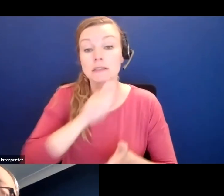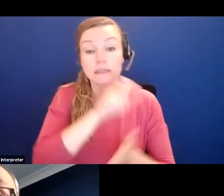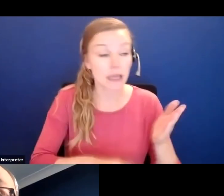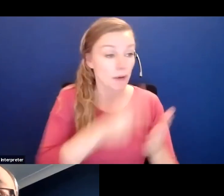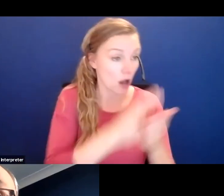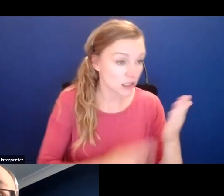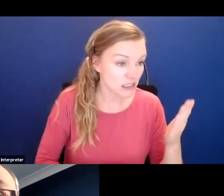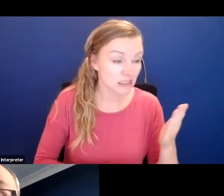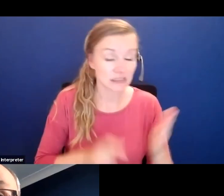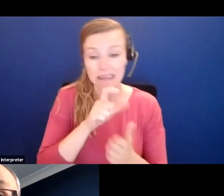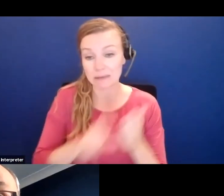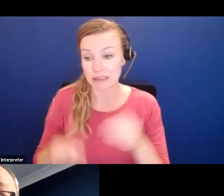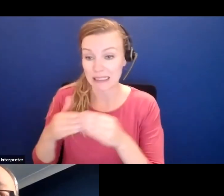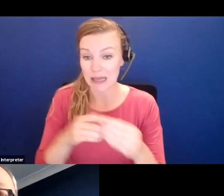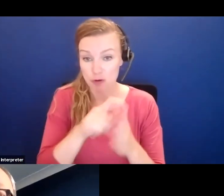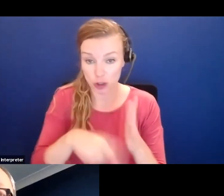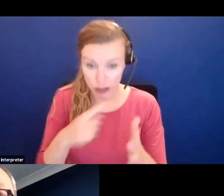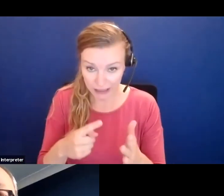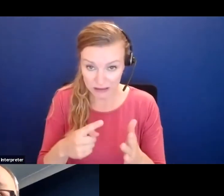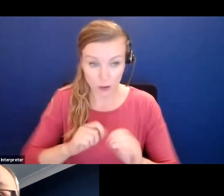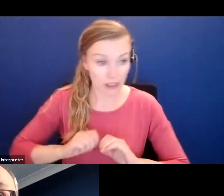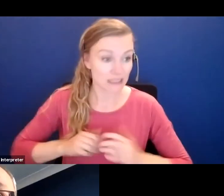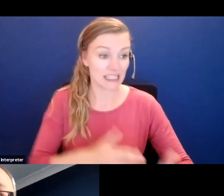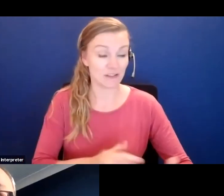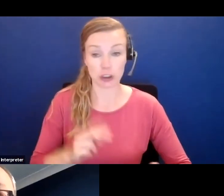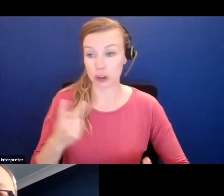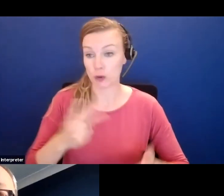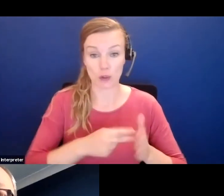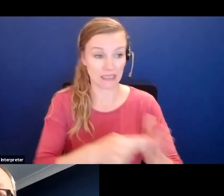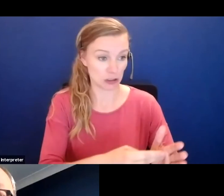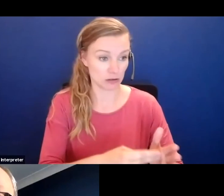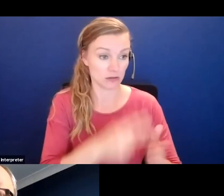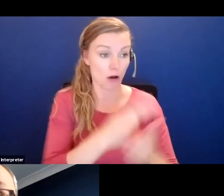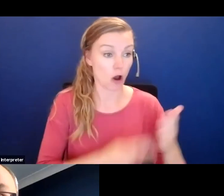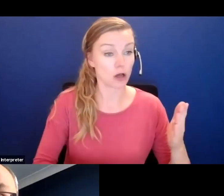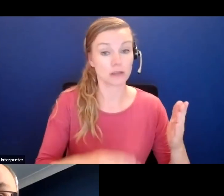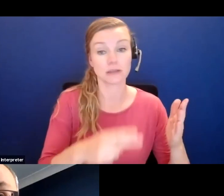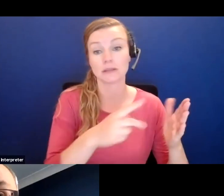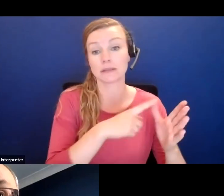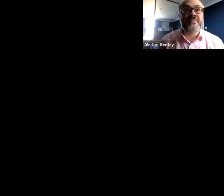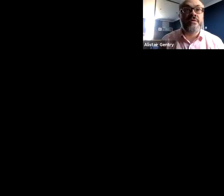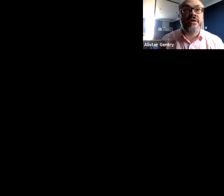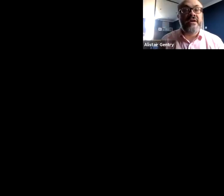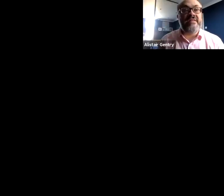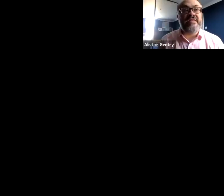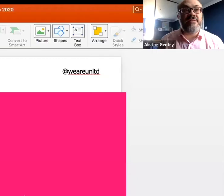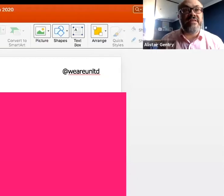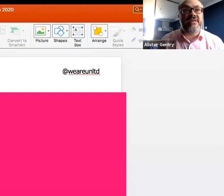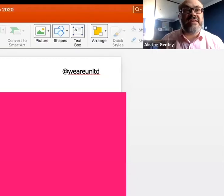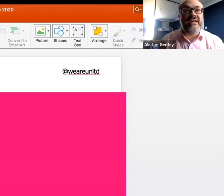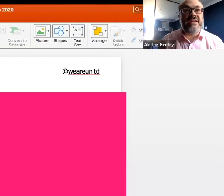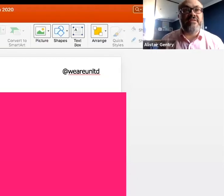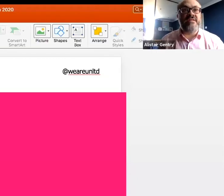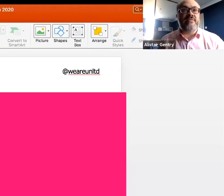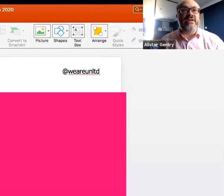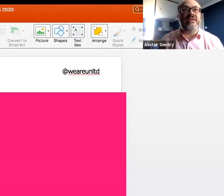projects, and it's delivered through 2 organisations, Shape Arts and Arts Admin. I'm normally based at Arts Admin in East London. Since